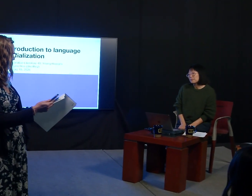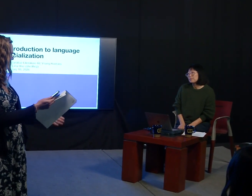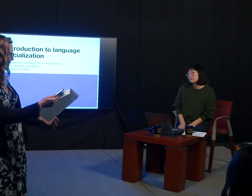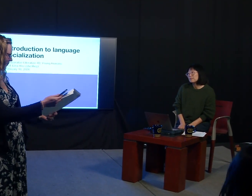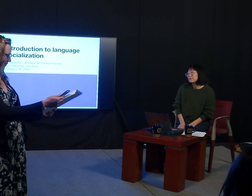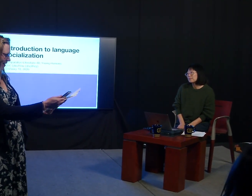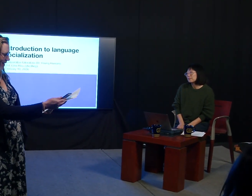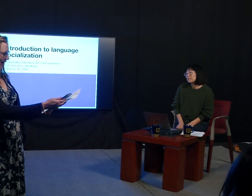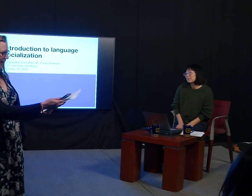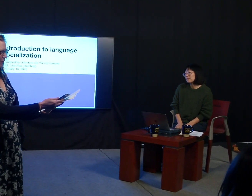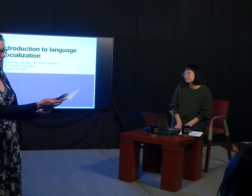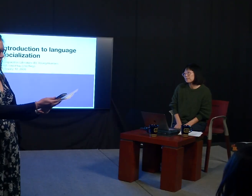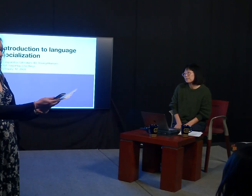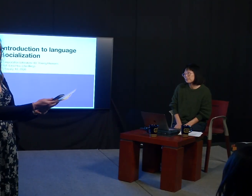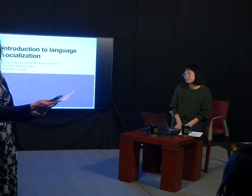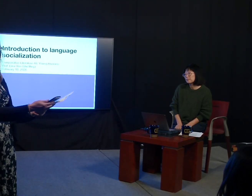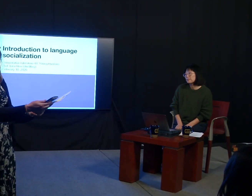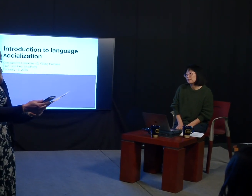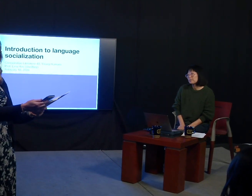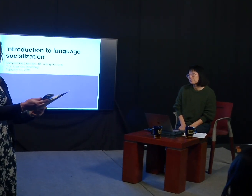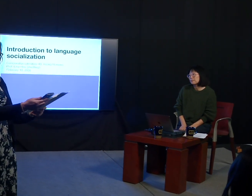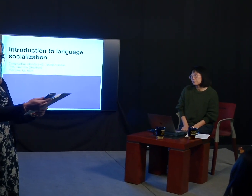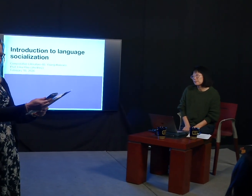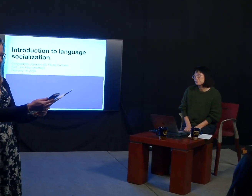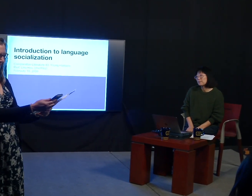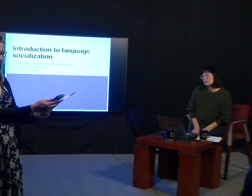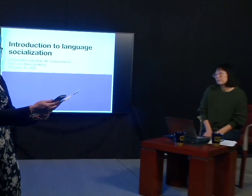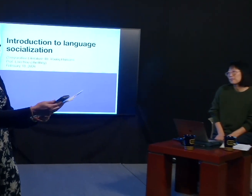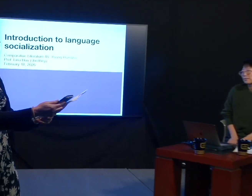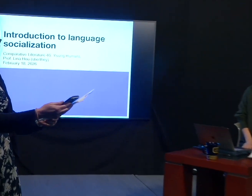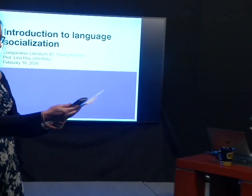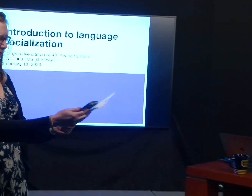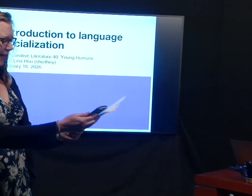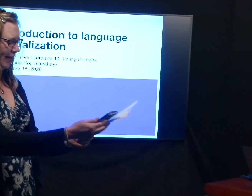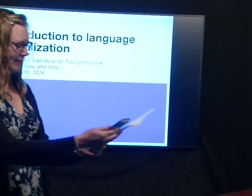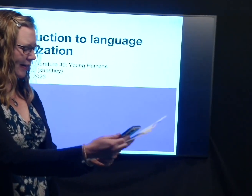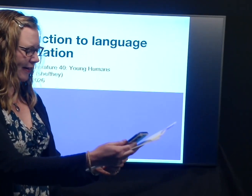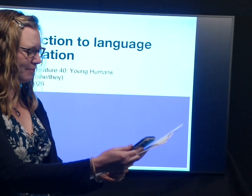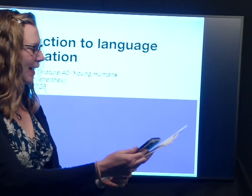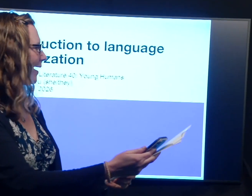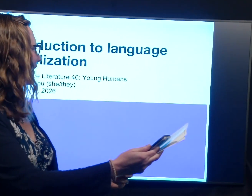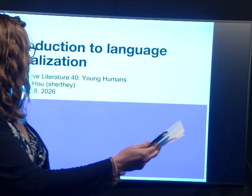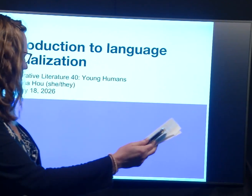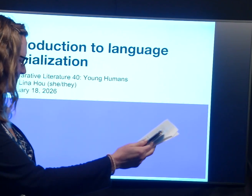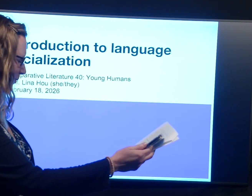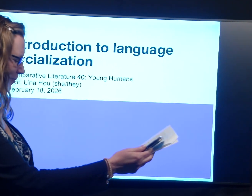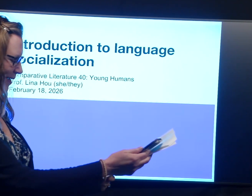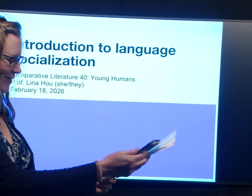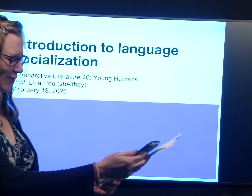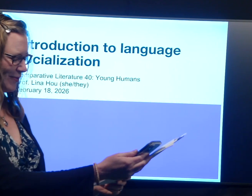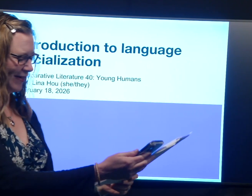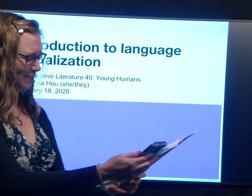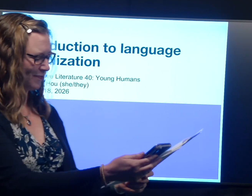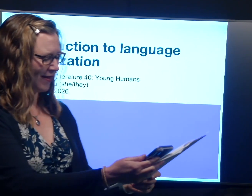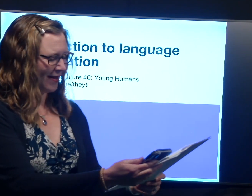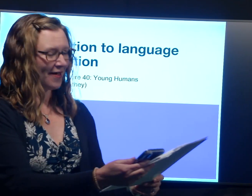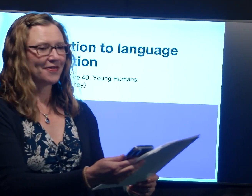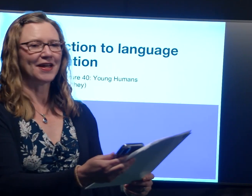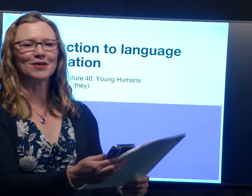Hou, who is a professor of linguistics. And Mala and Ajama will be interpreting. Thank you